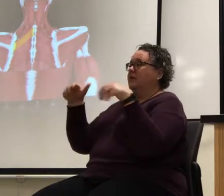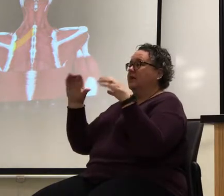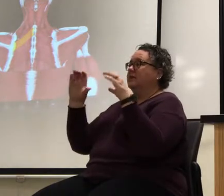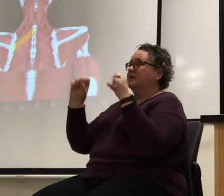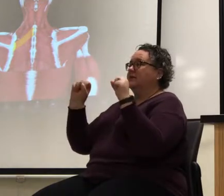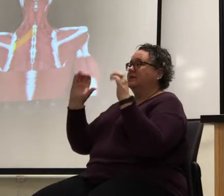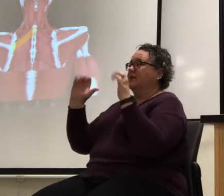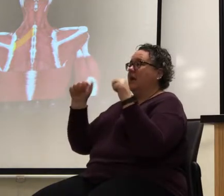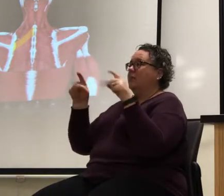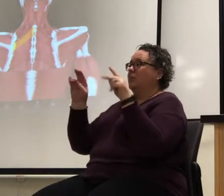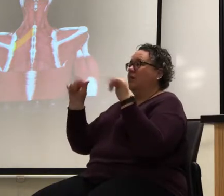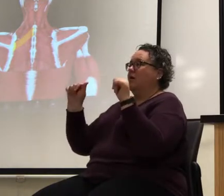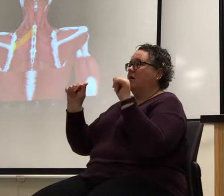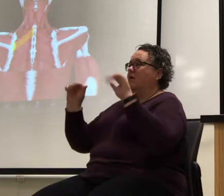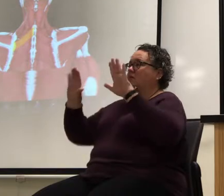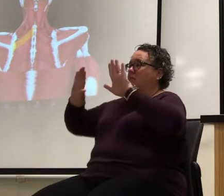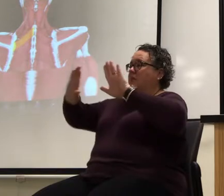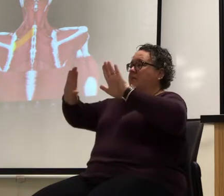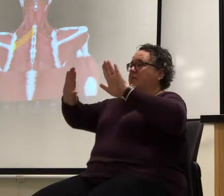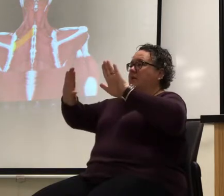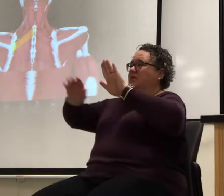scapula.